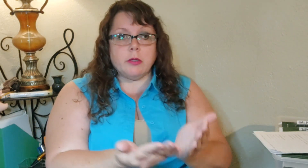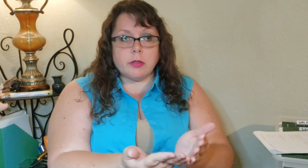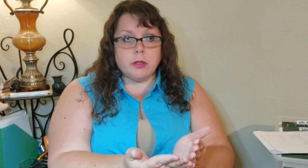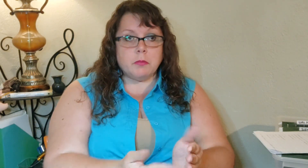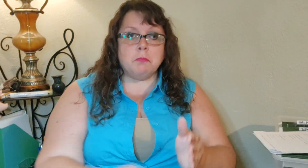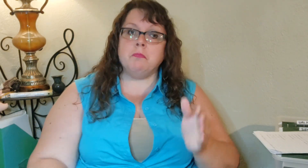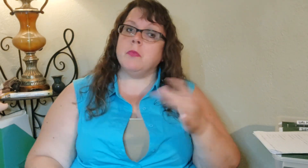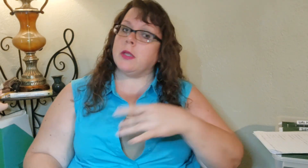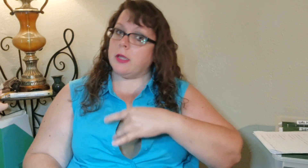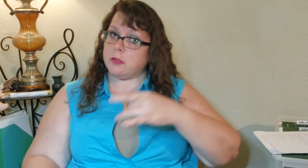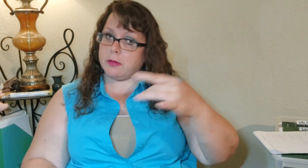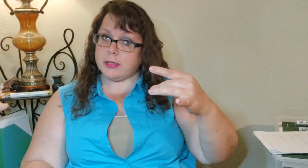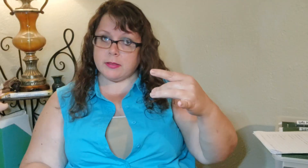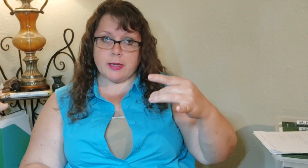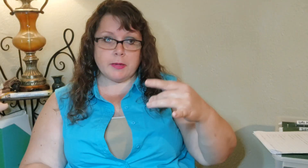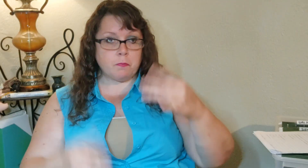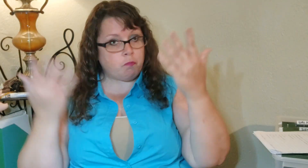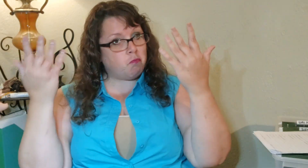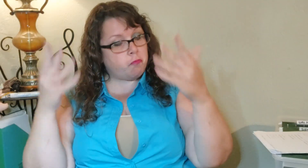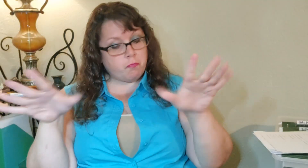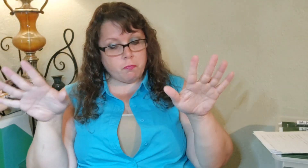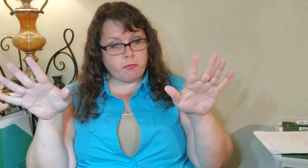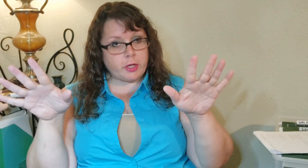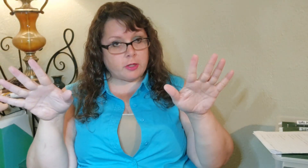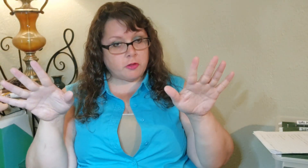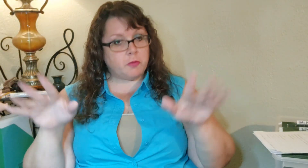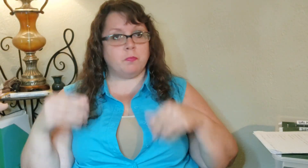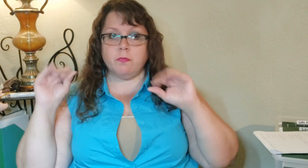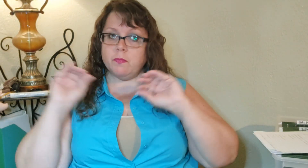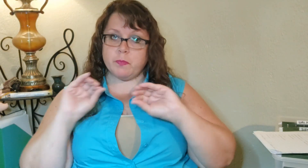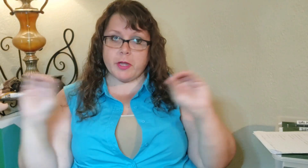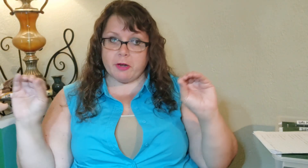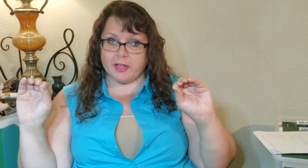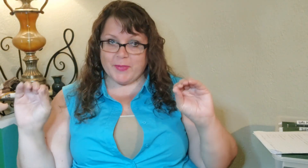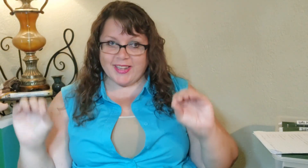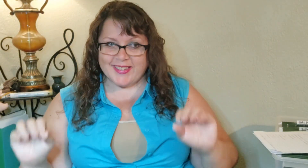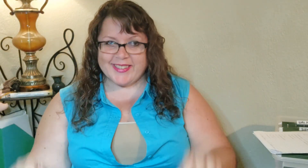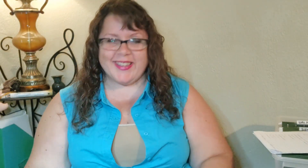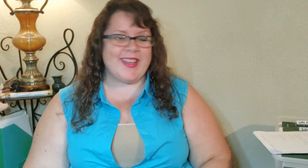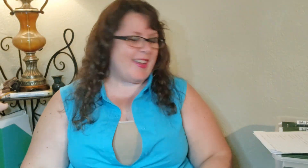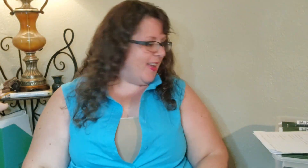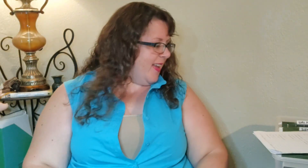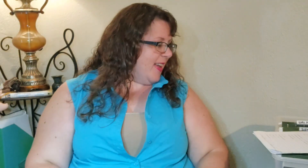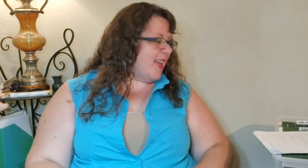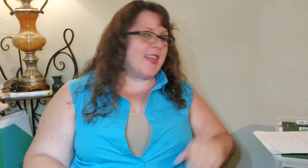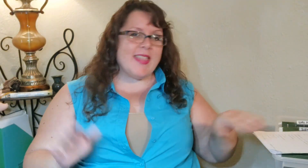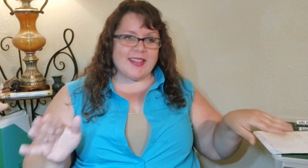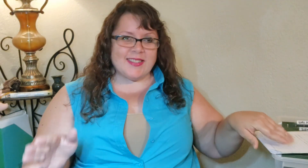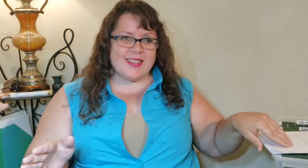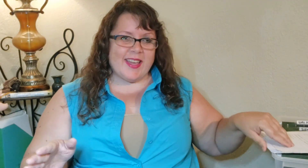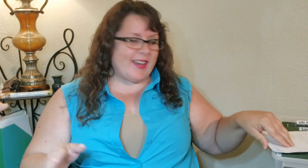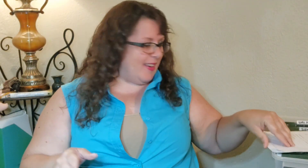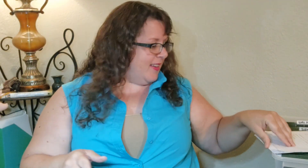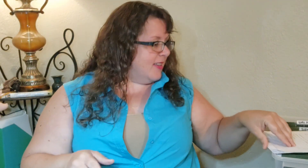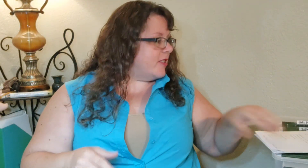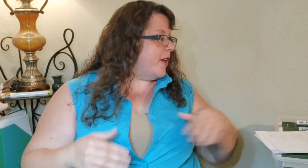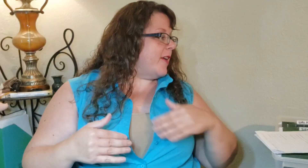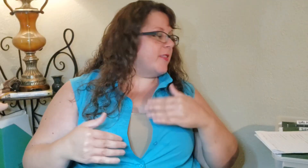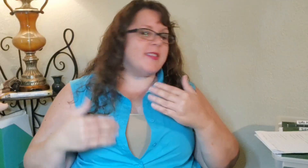Book, interesting, finish, period, basically. And that's that. So if some